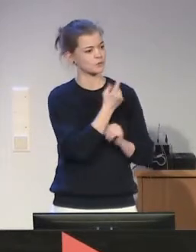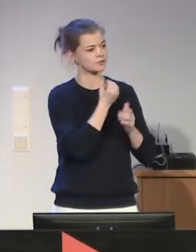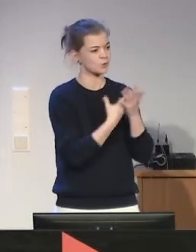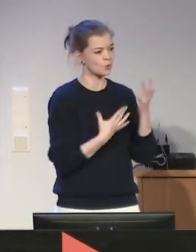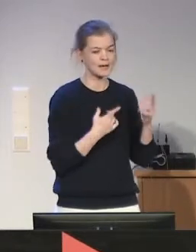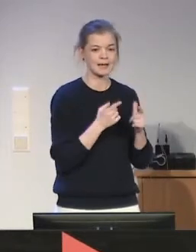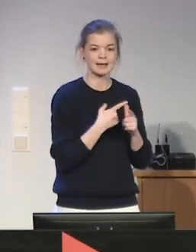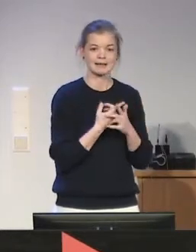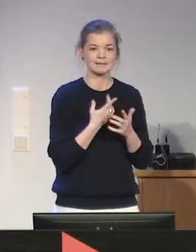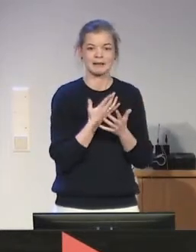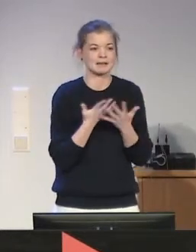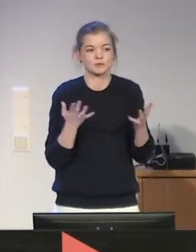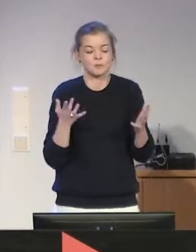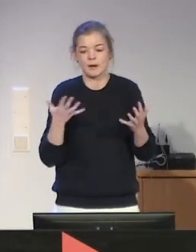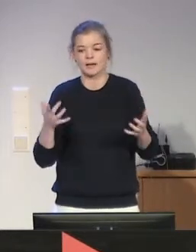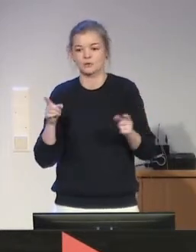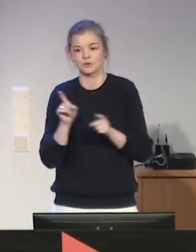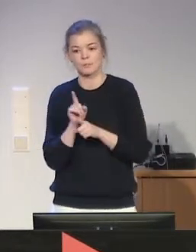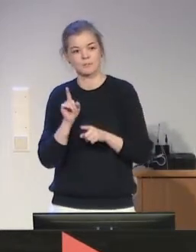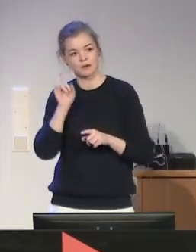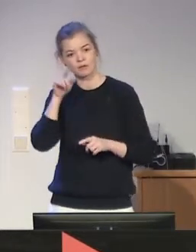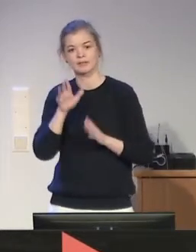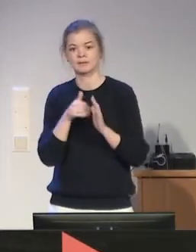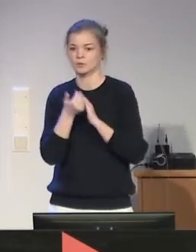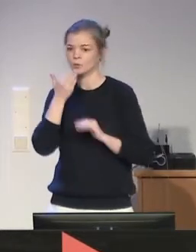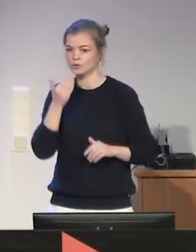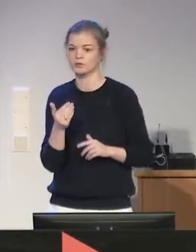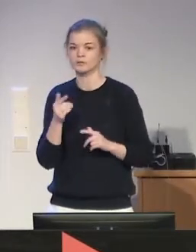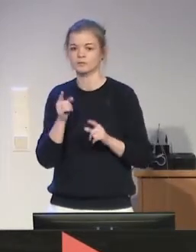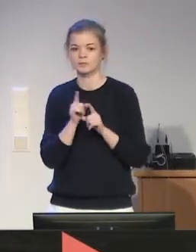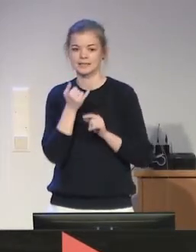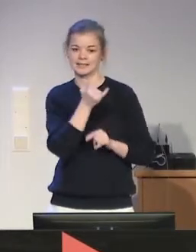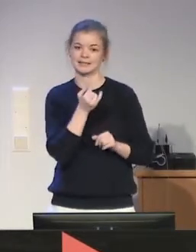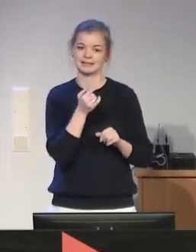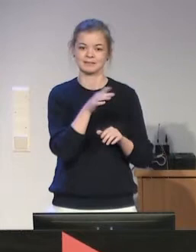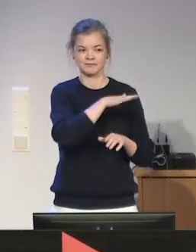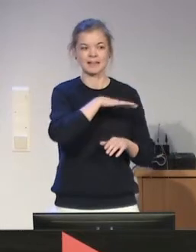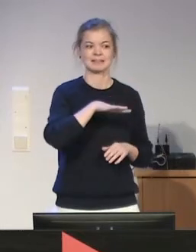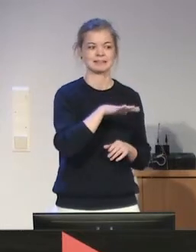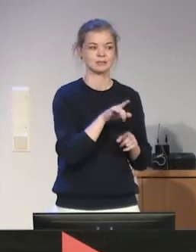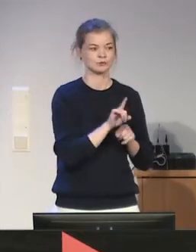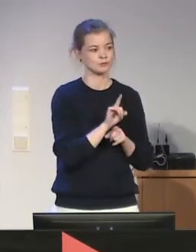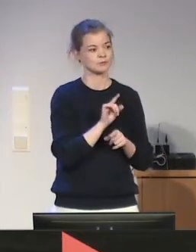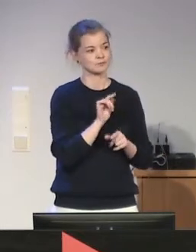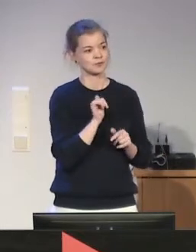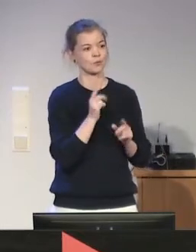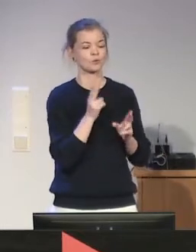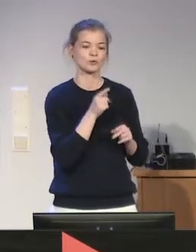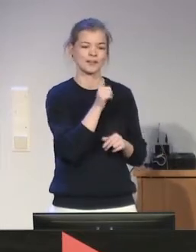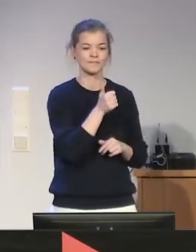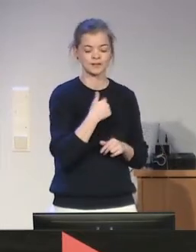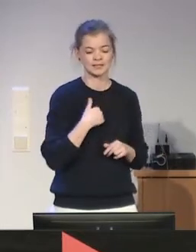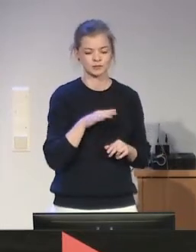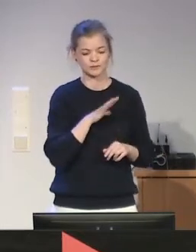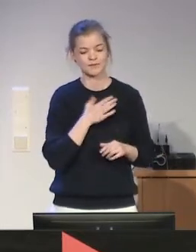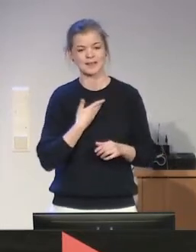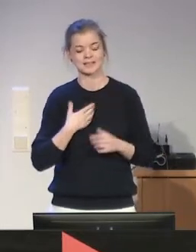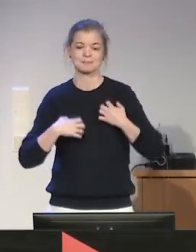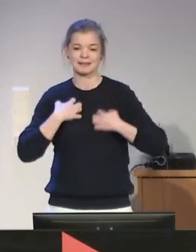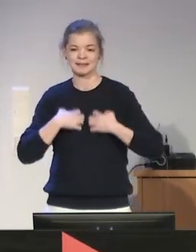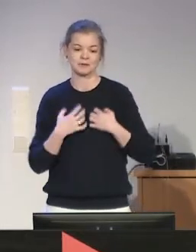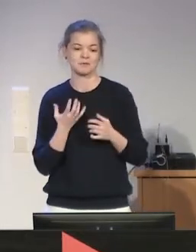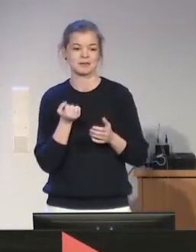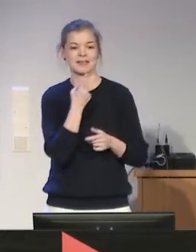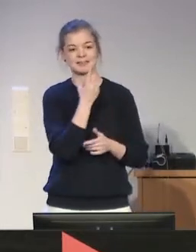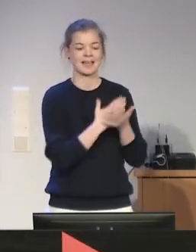And there are actually not that many people working there who has sign language as their first language. Well, they can sign, but not that very well. So